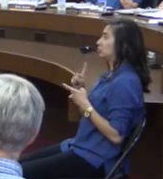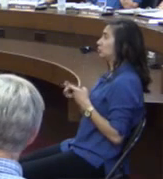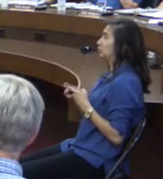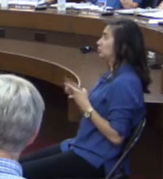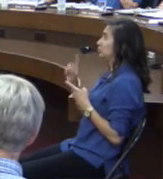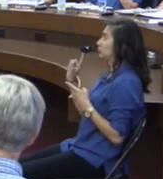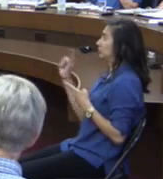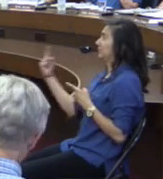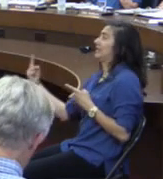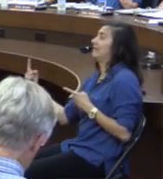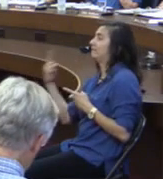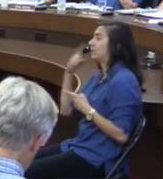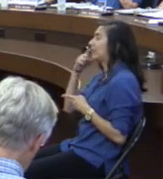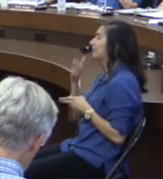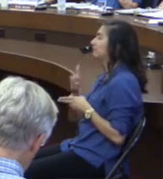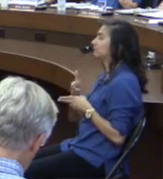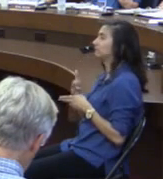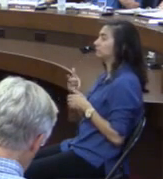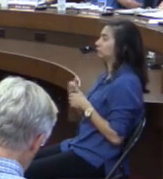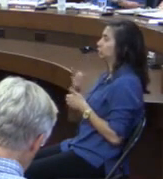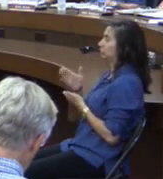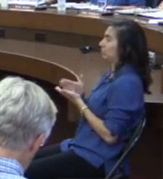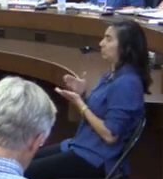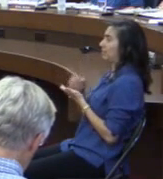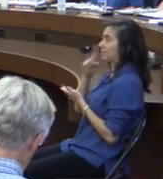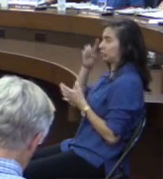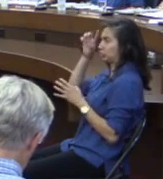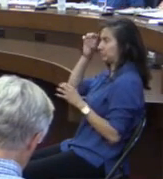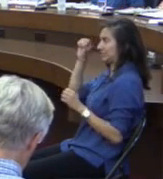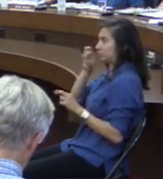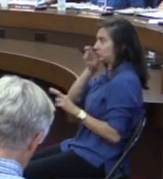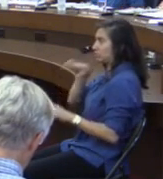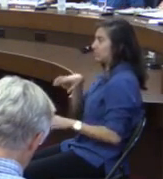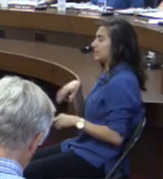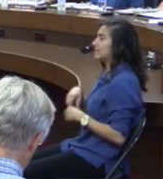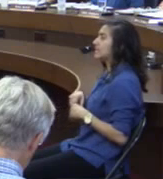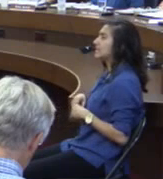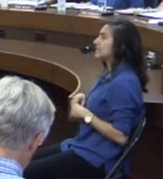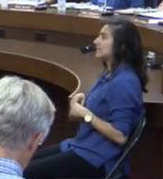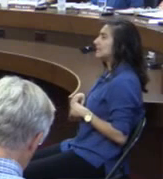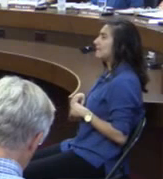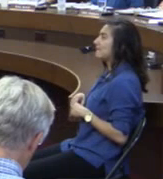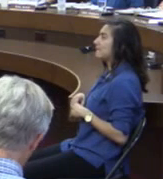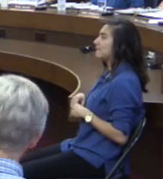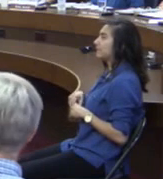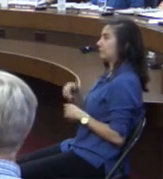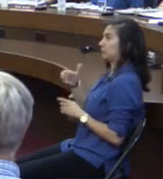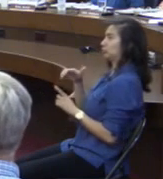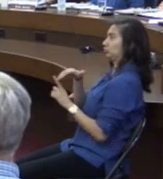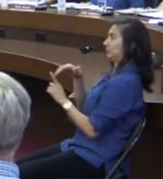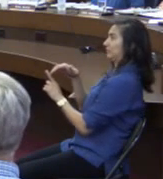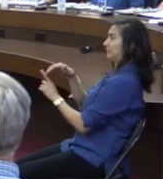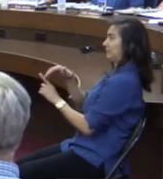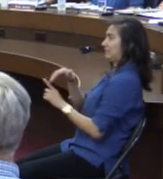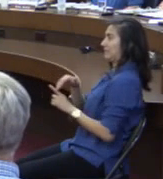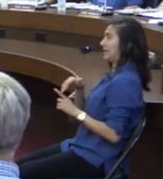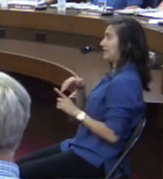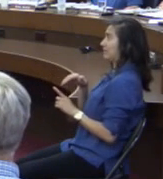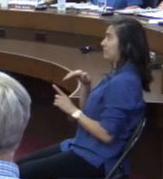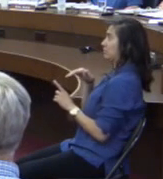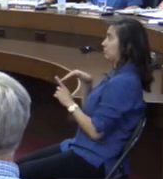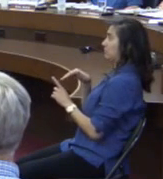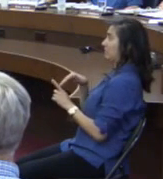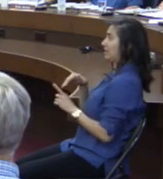just the first part of this superintendent's report, and remind all of you as a board that we